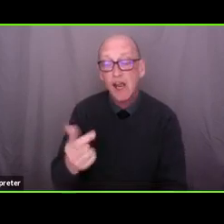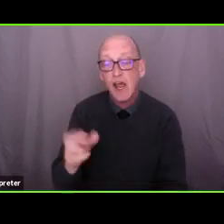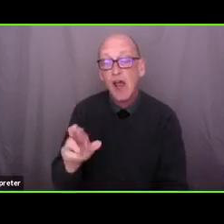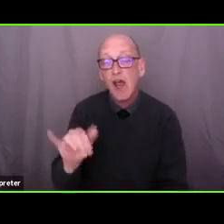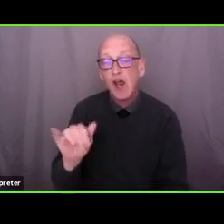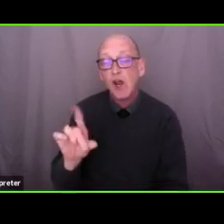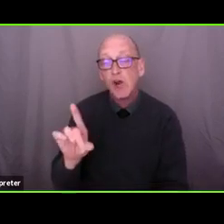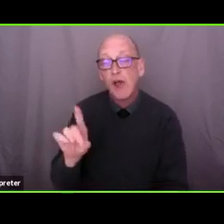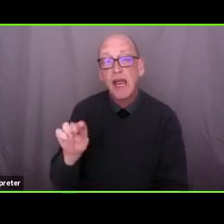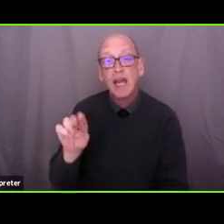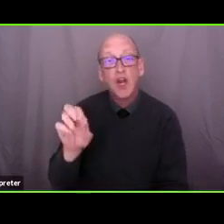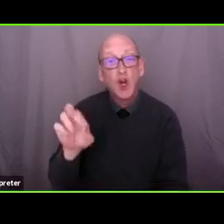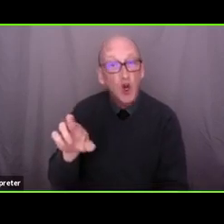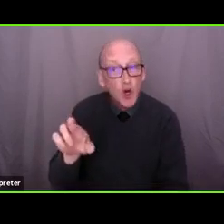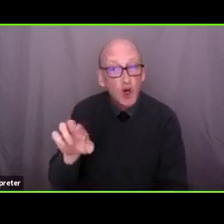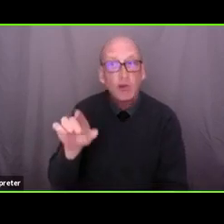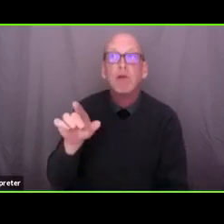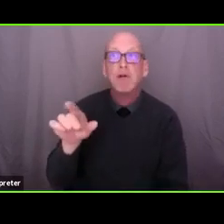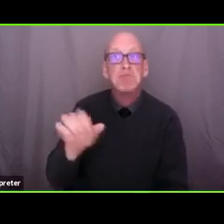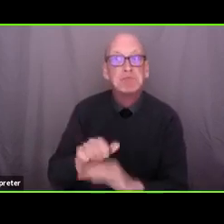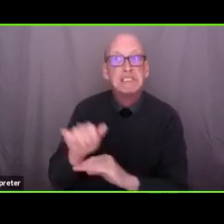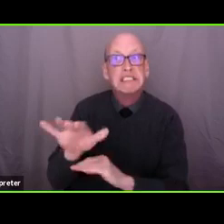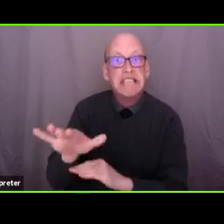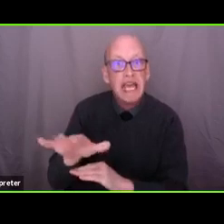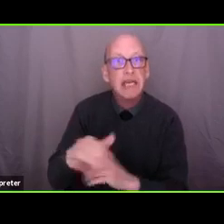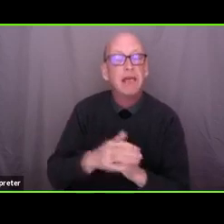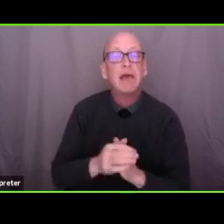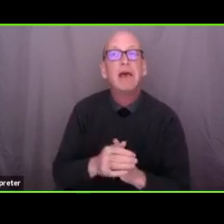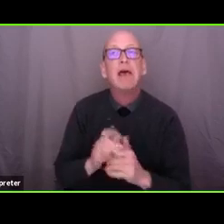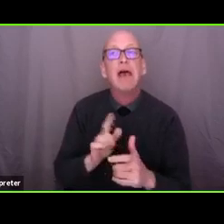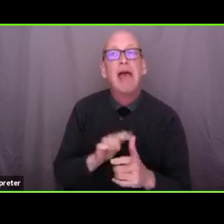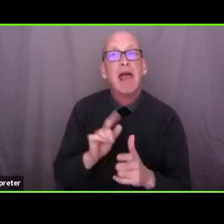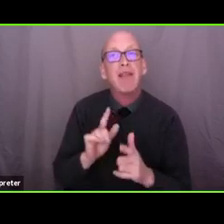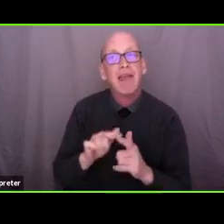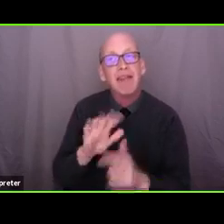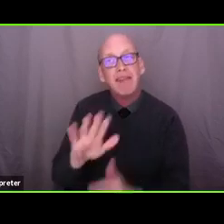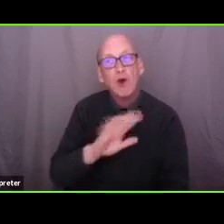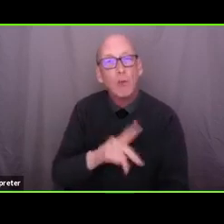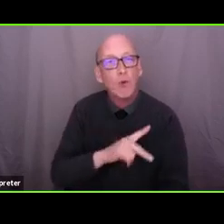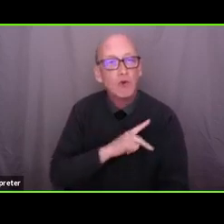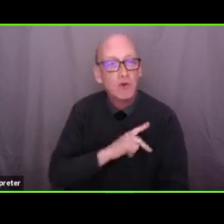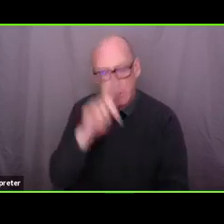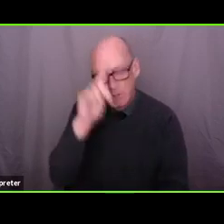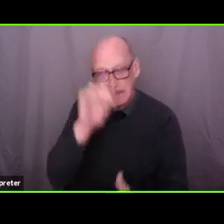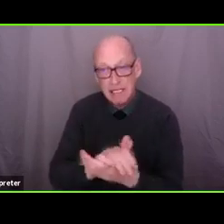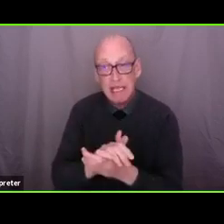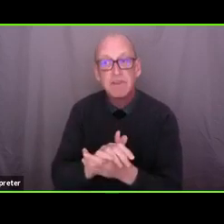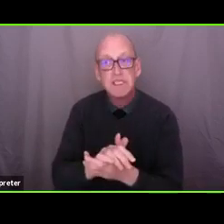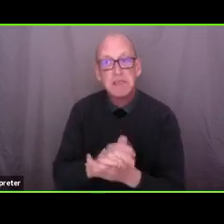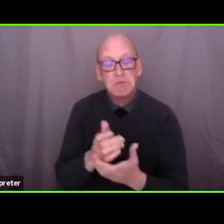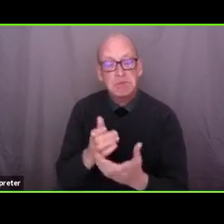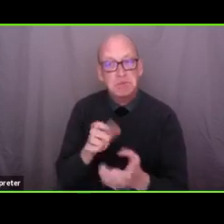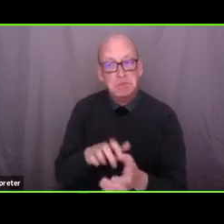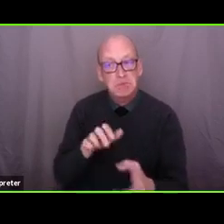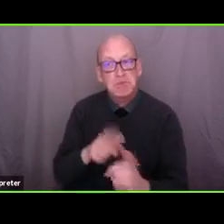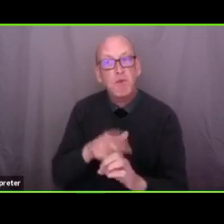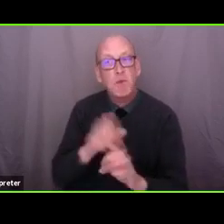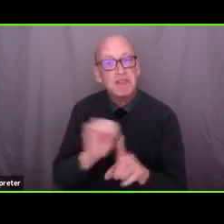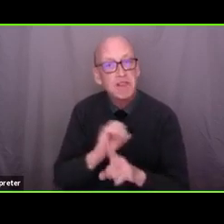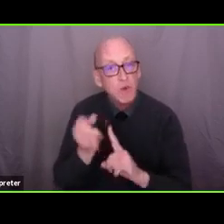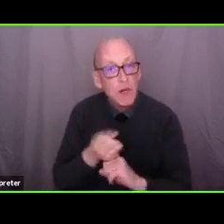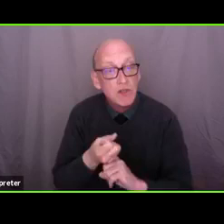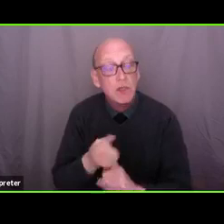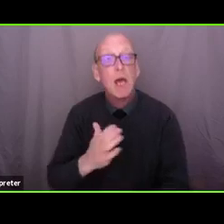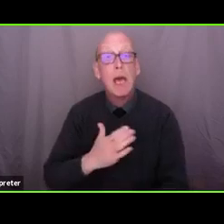and kind of taking their personal beliefs or values out of the situation. Fortunately, the program that I work for, it